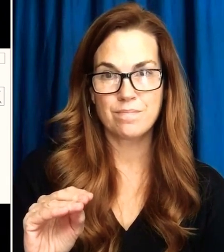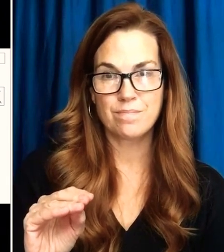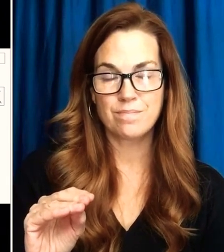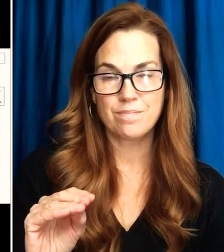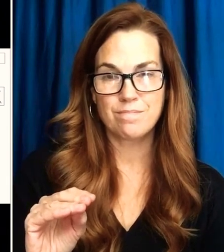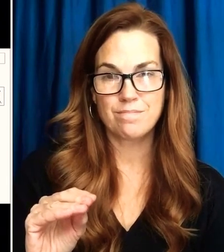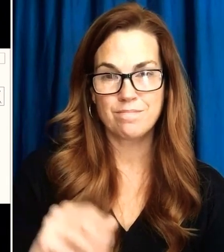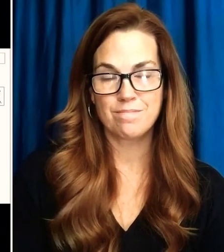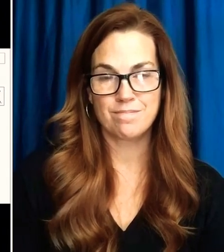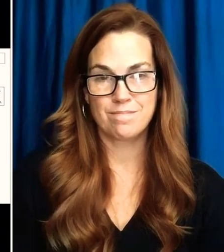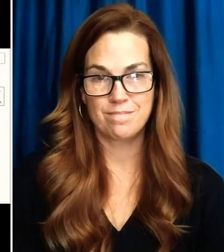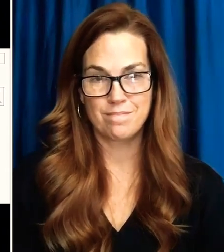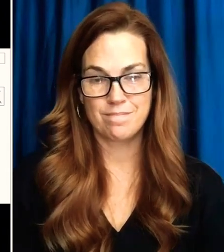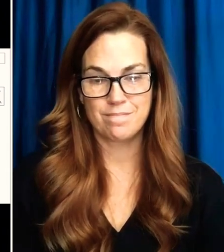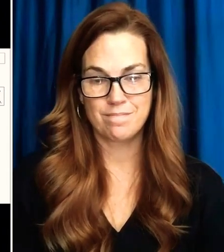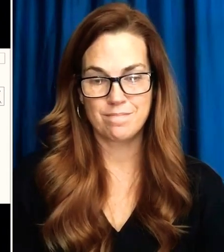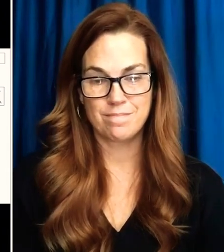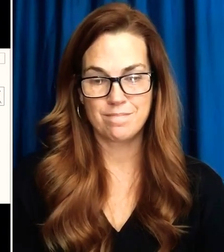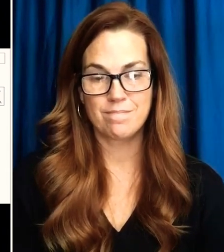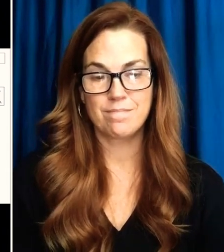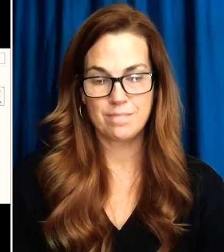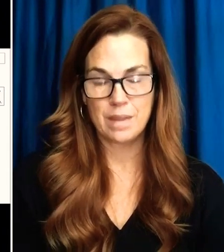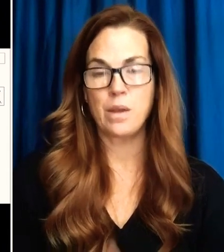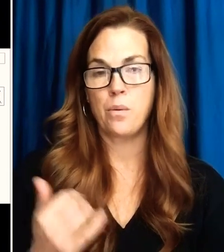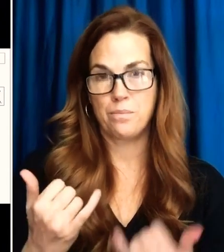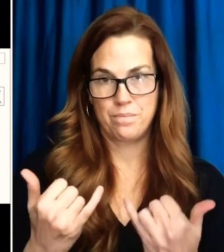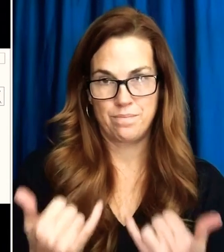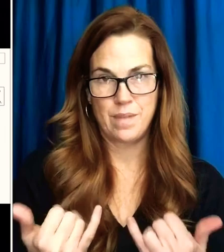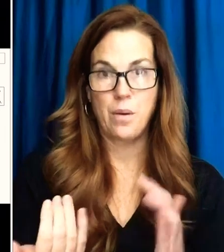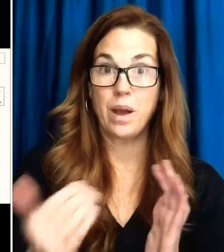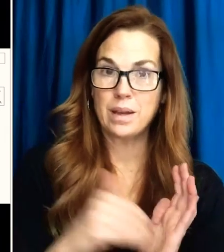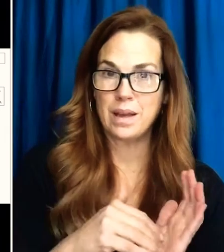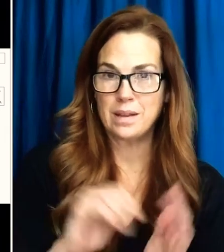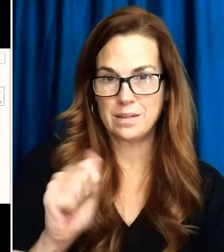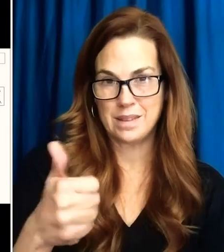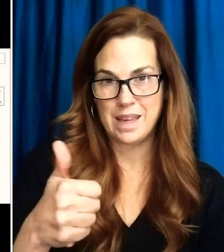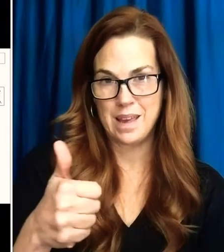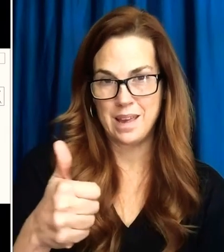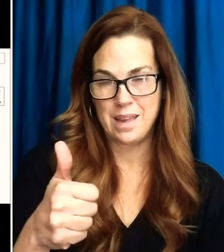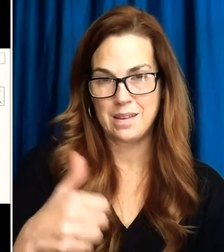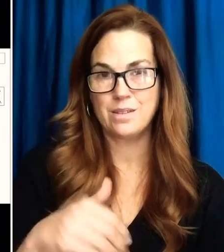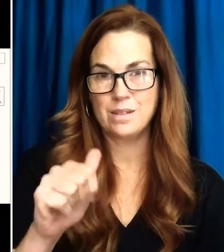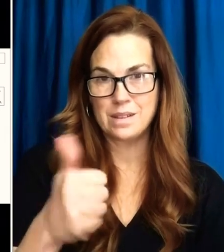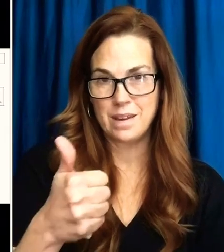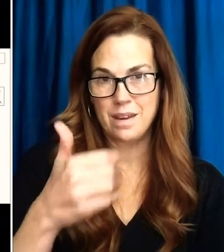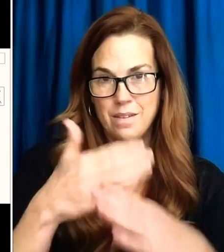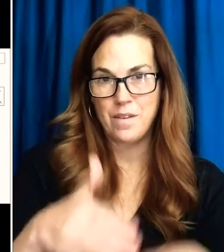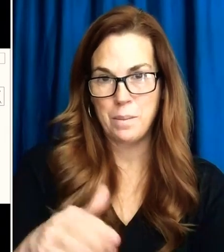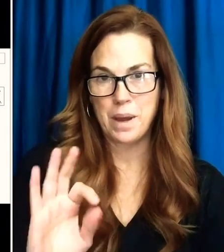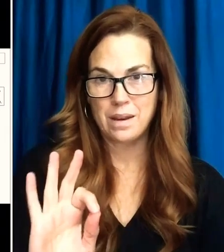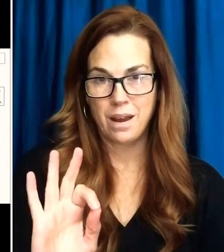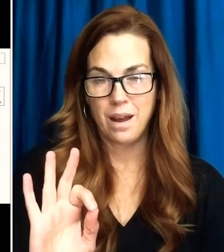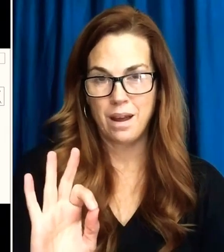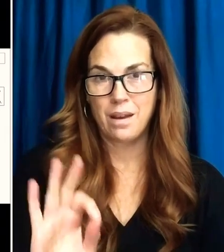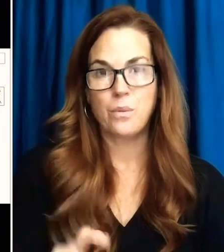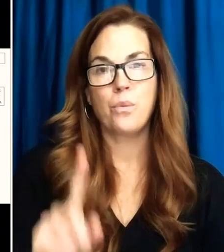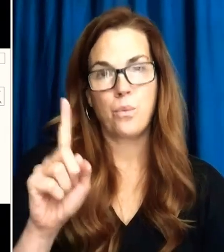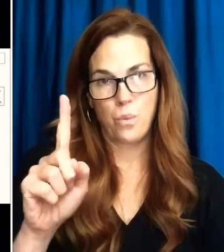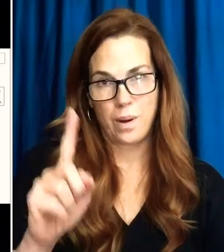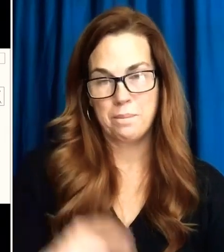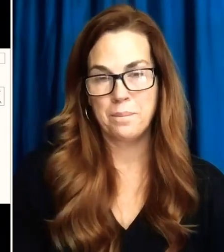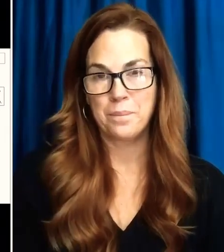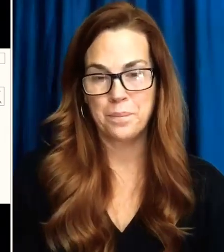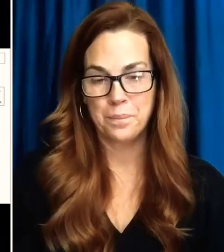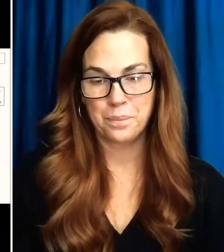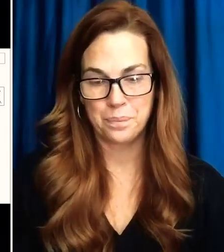that's going to give me 10 again. How many times does 9 go into 10? Well, 9 goes into 10 one time. So I'm going to put